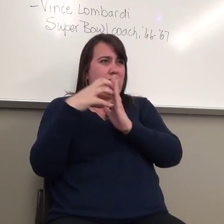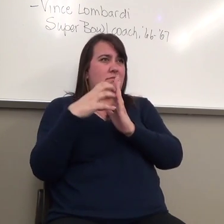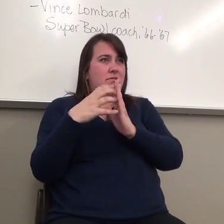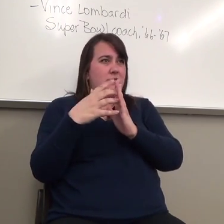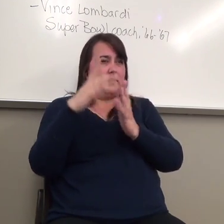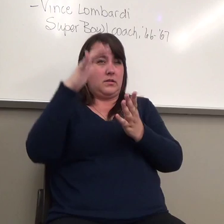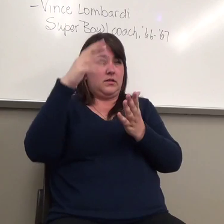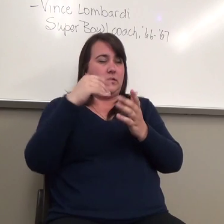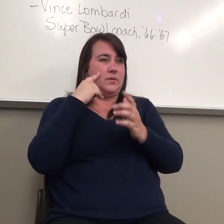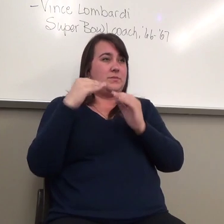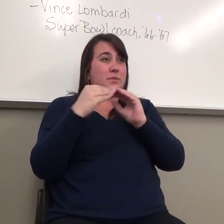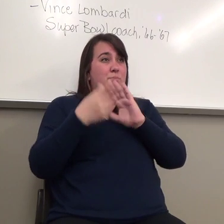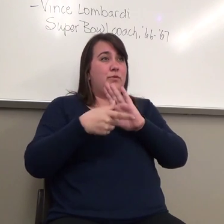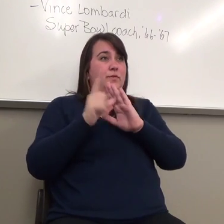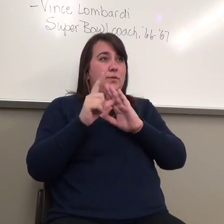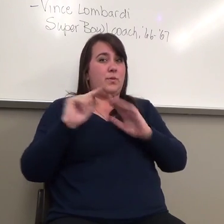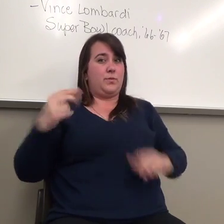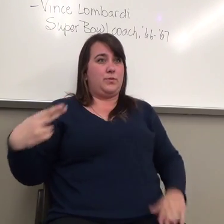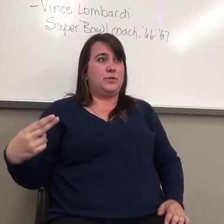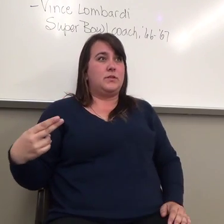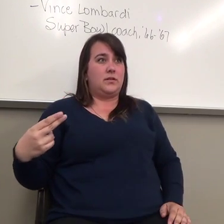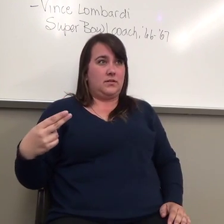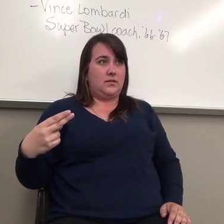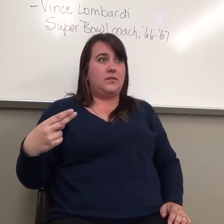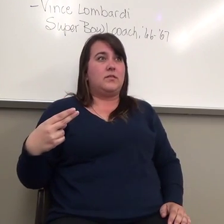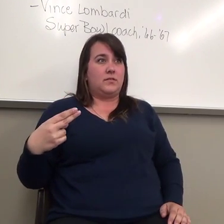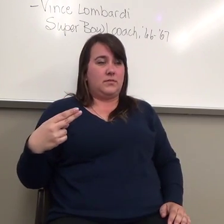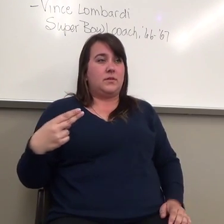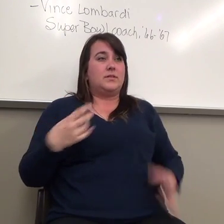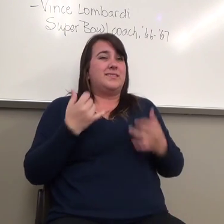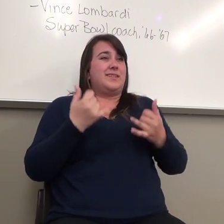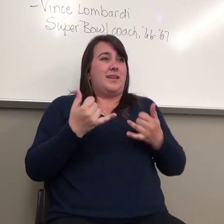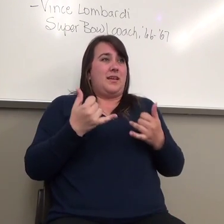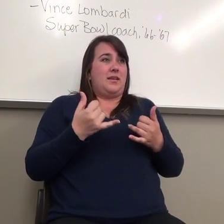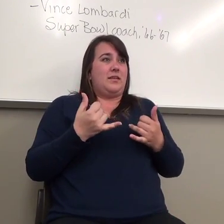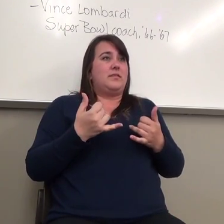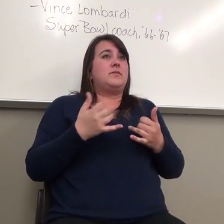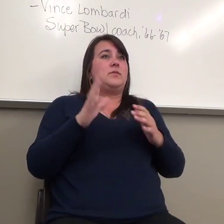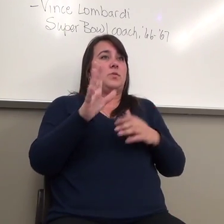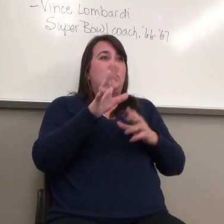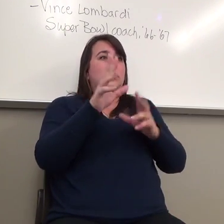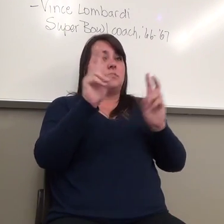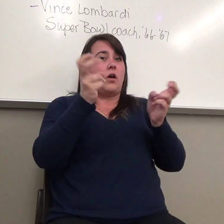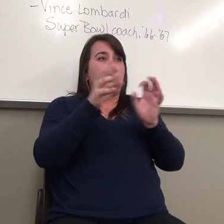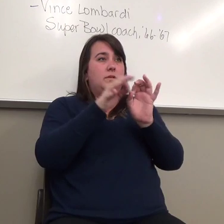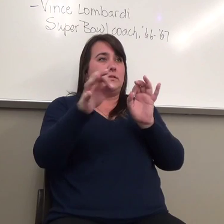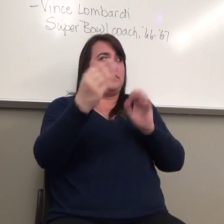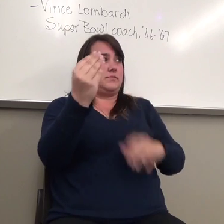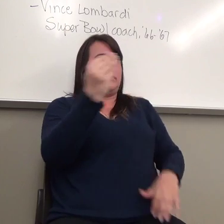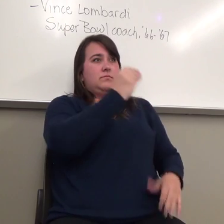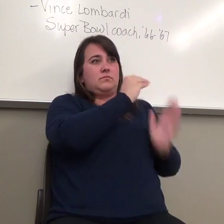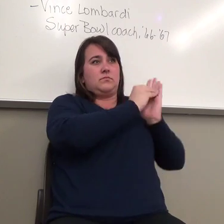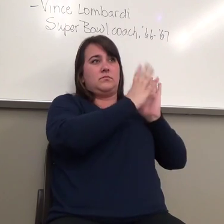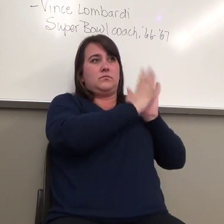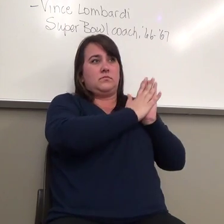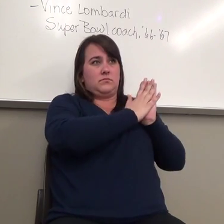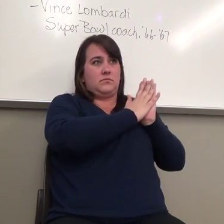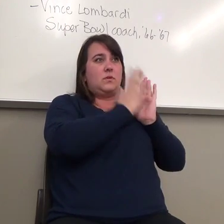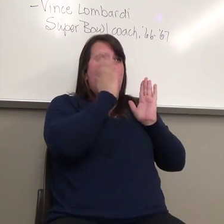peer review is day after tomorrow. But today I am going to have everybody come and put their topic sentence on the